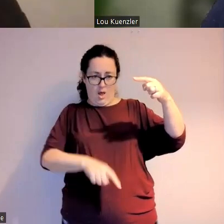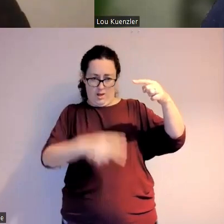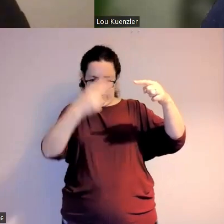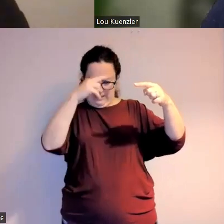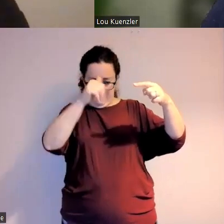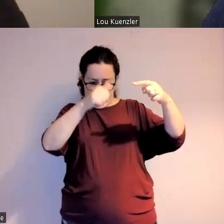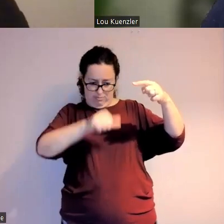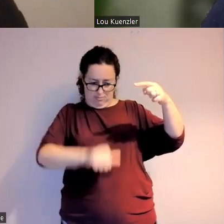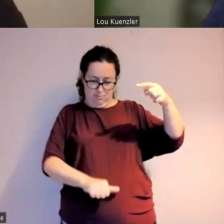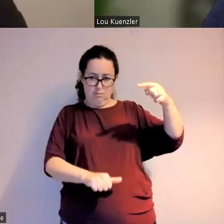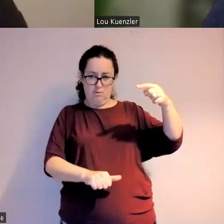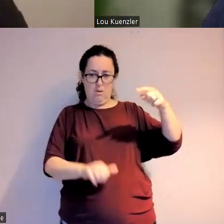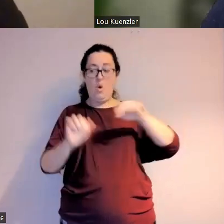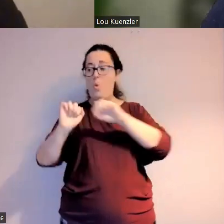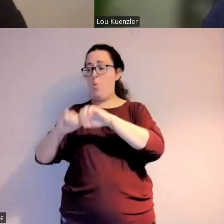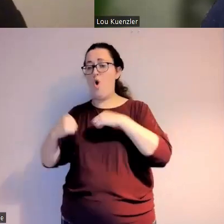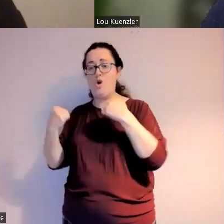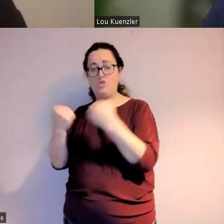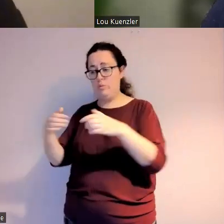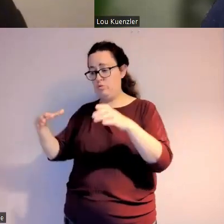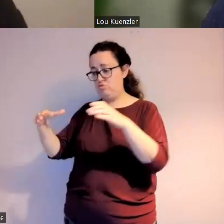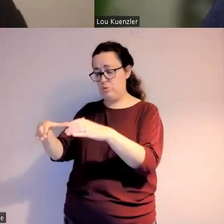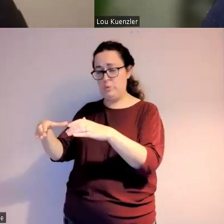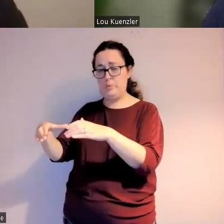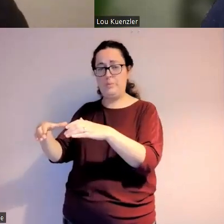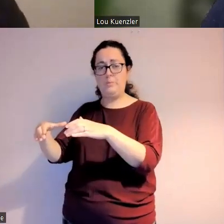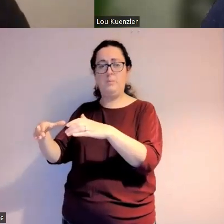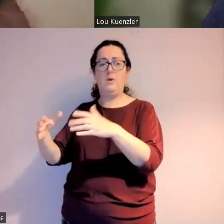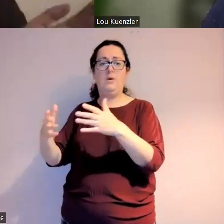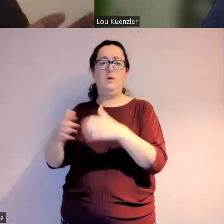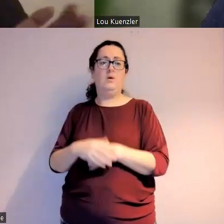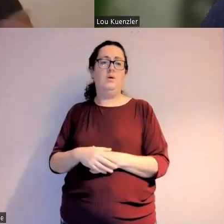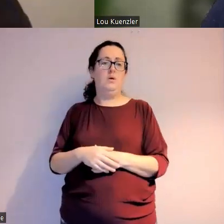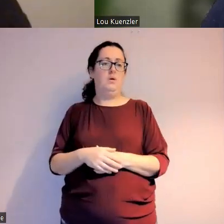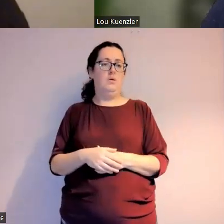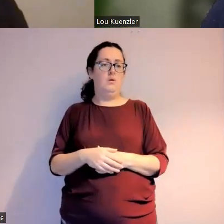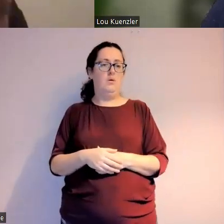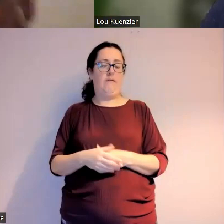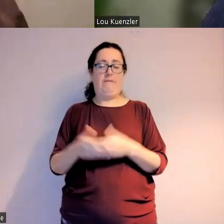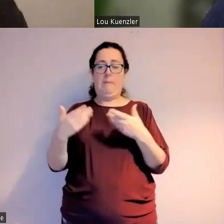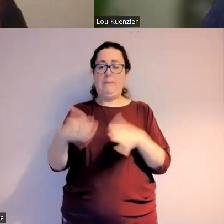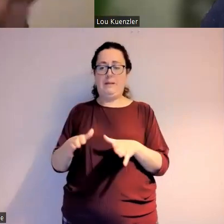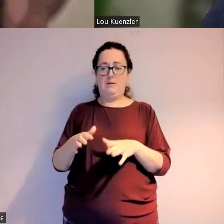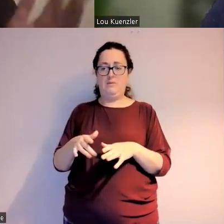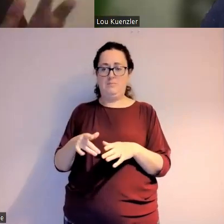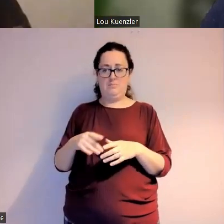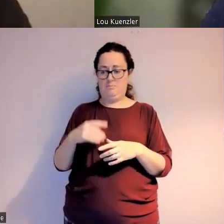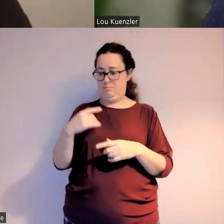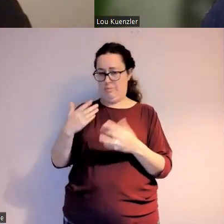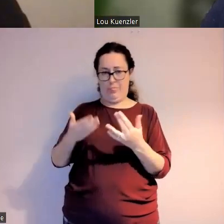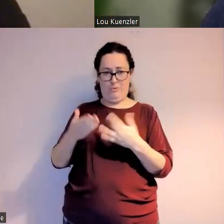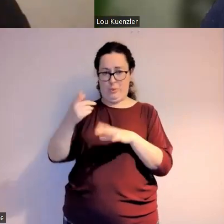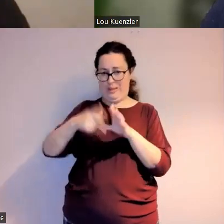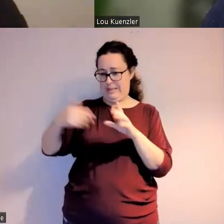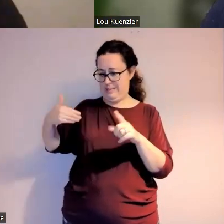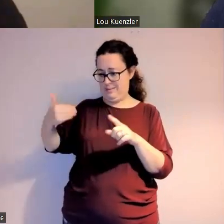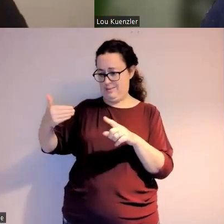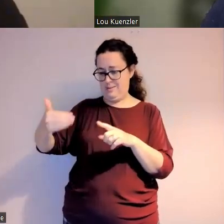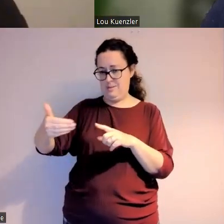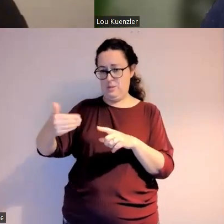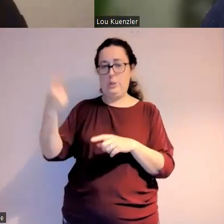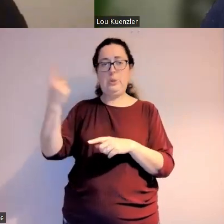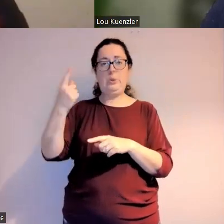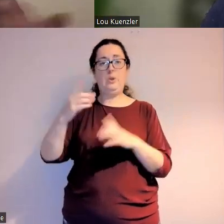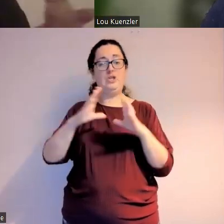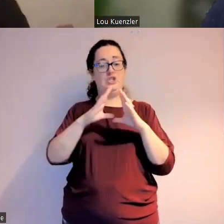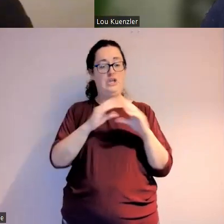people in the workshop, and I've done it for years, so, you know, all the people who read these